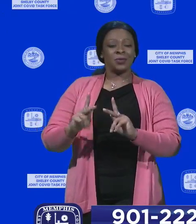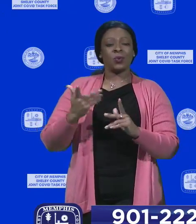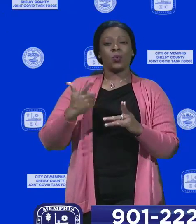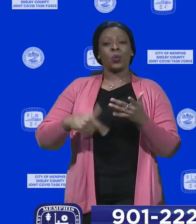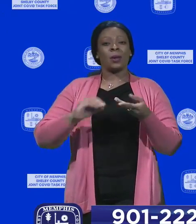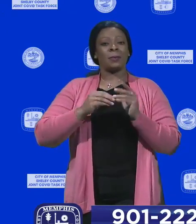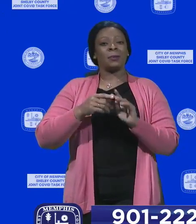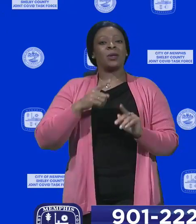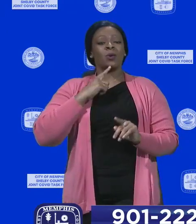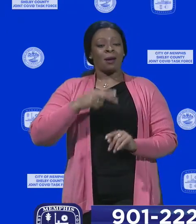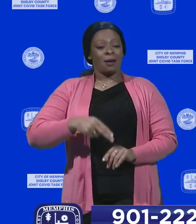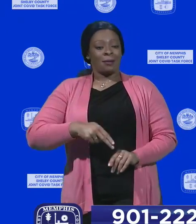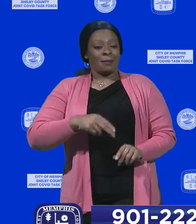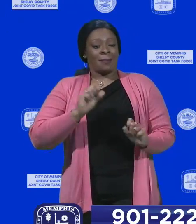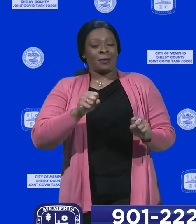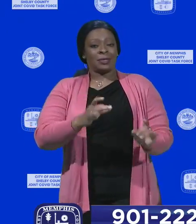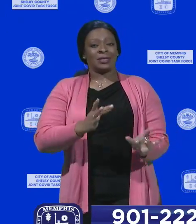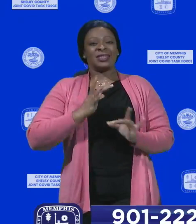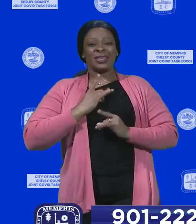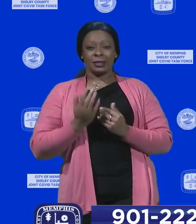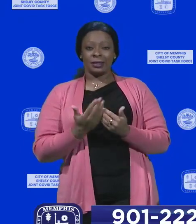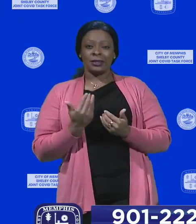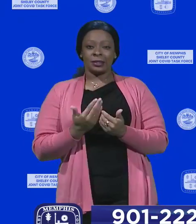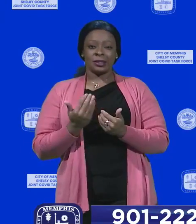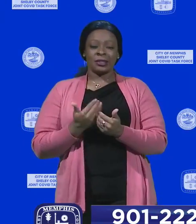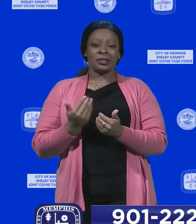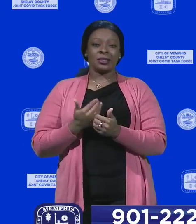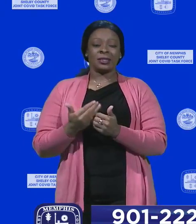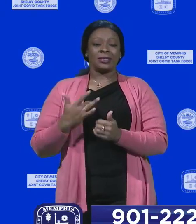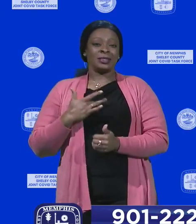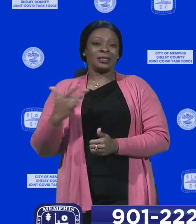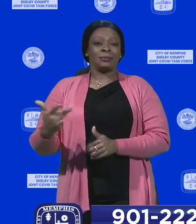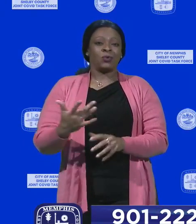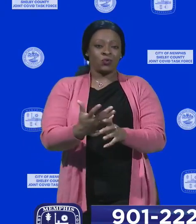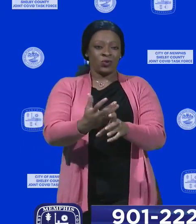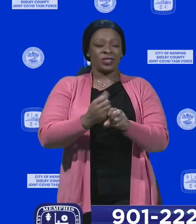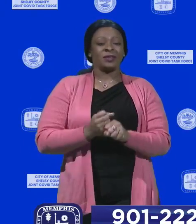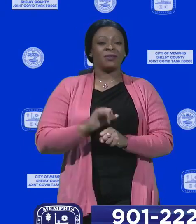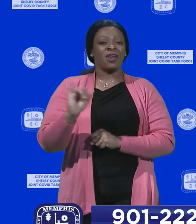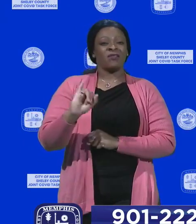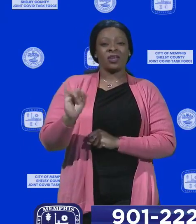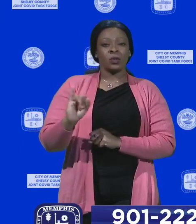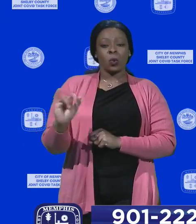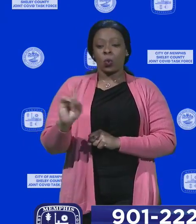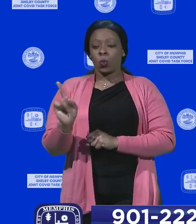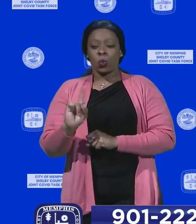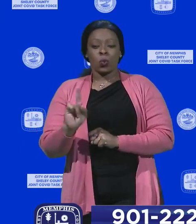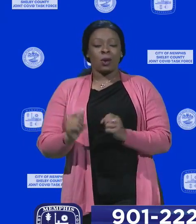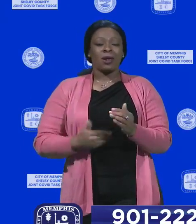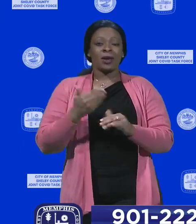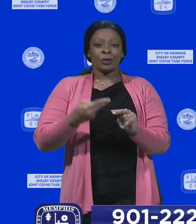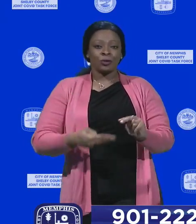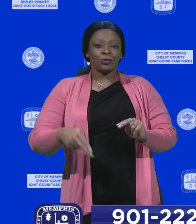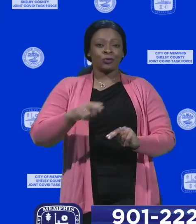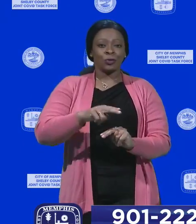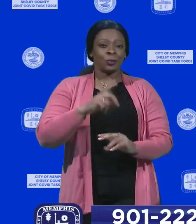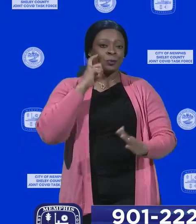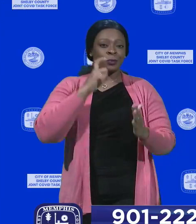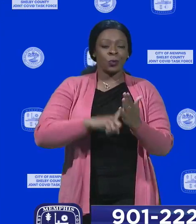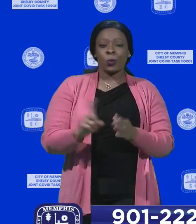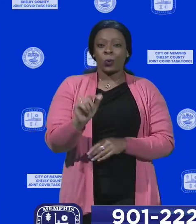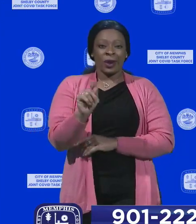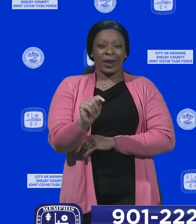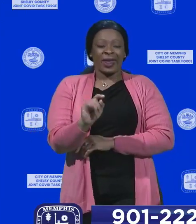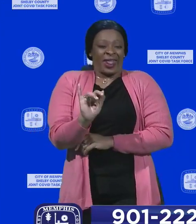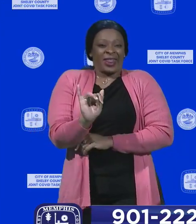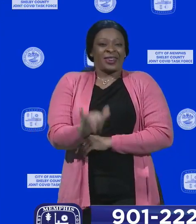population remains vulnerable and susceptible to infection? Where is the next surge going to happen?